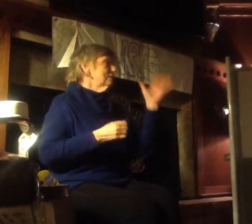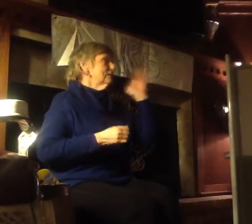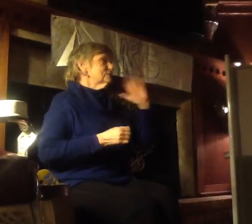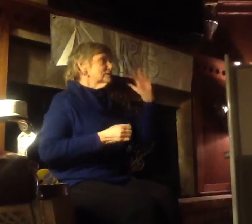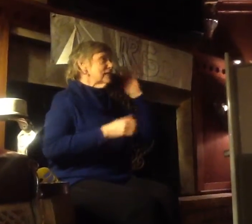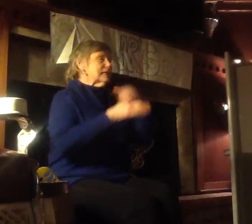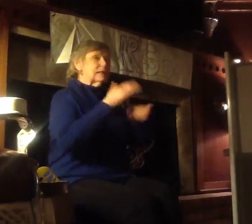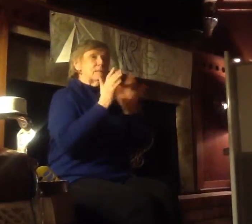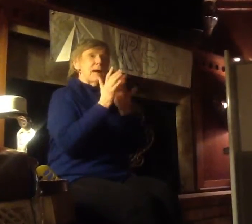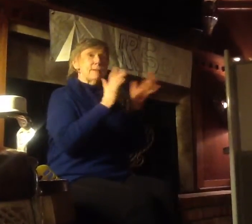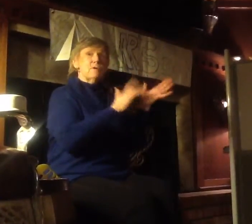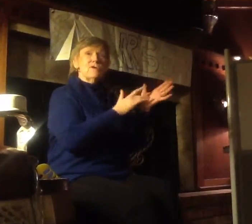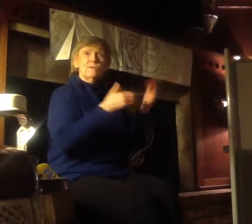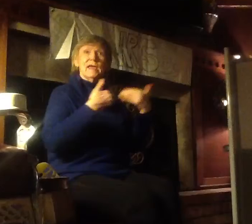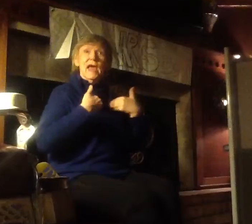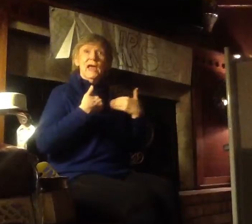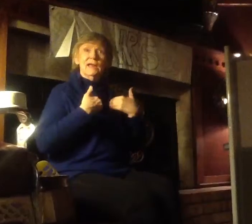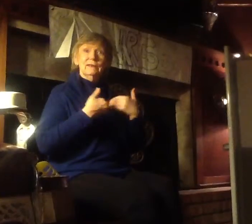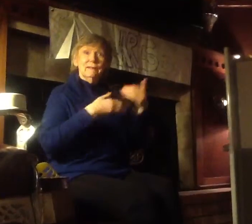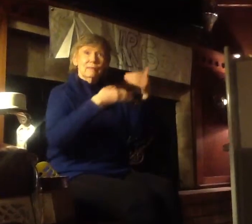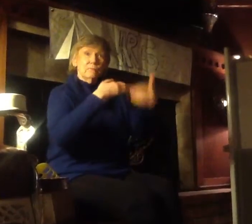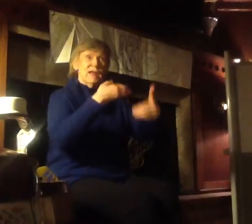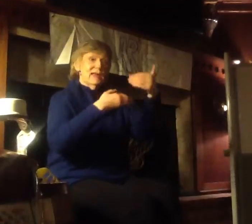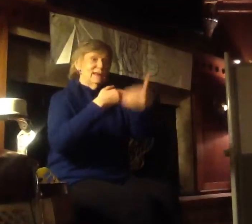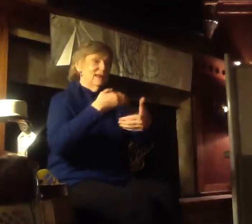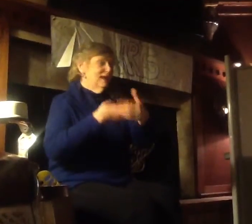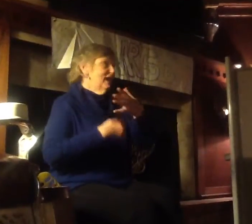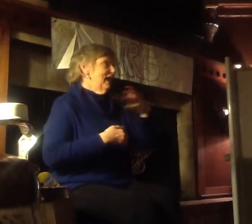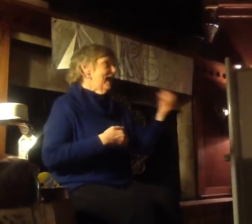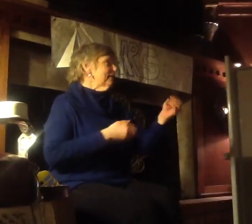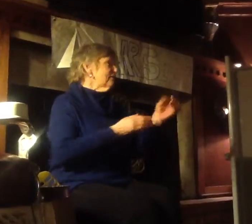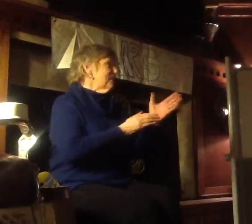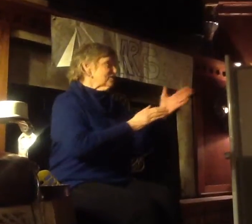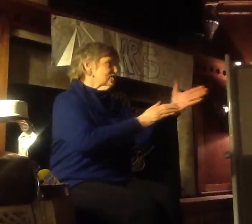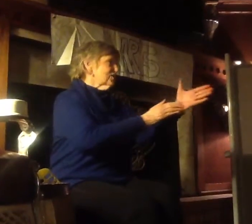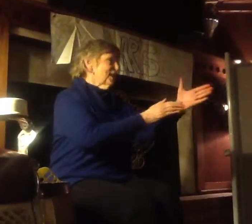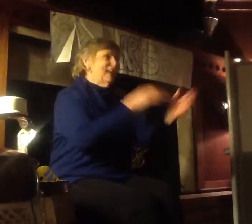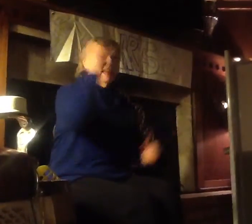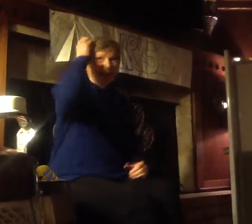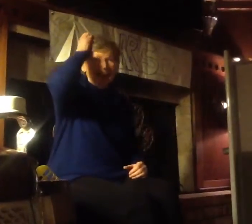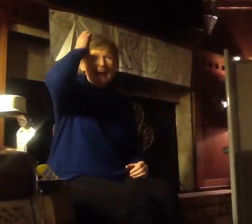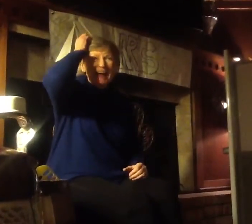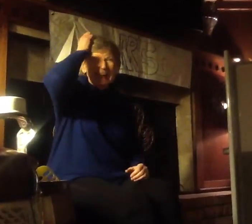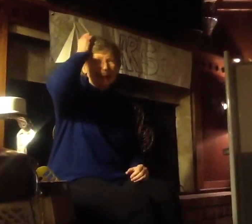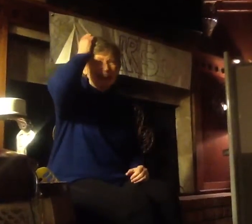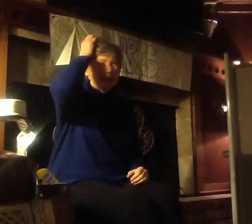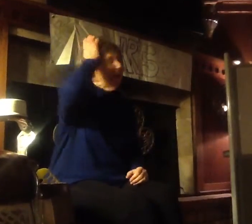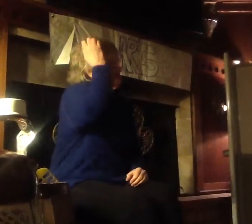So just like in the Bible, we had the bread and the fish.